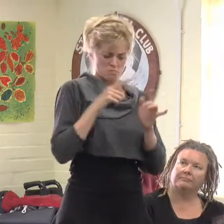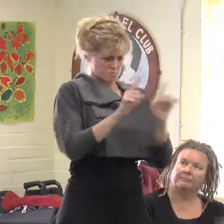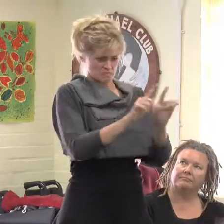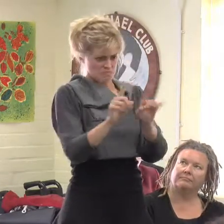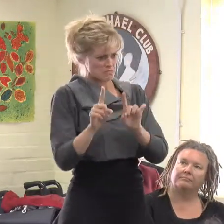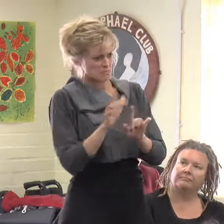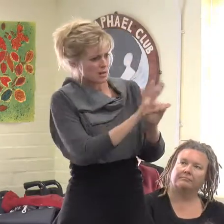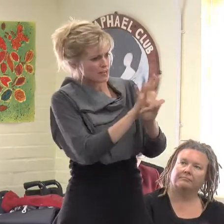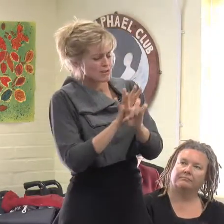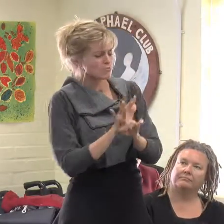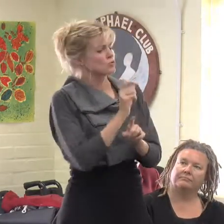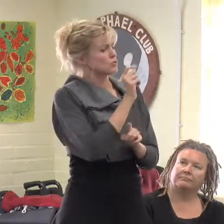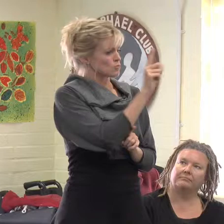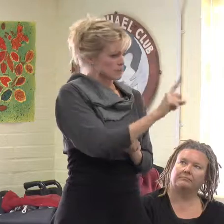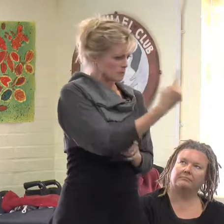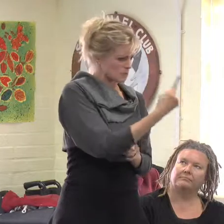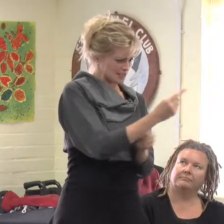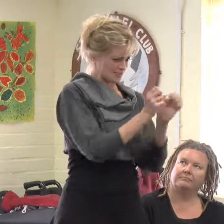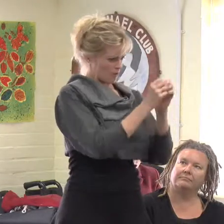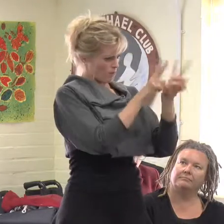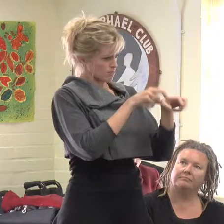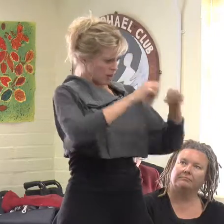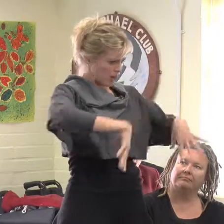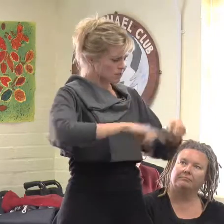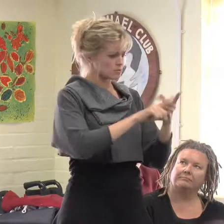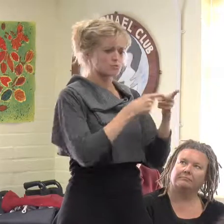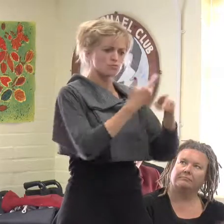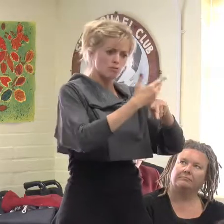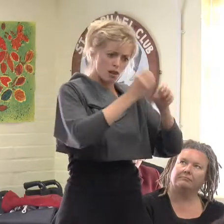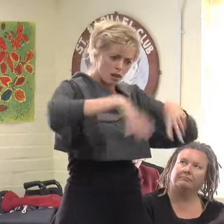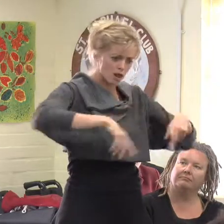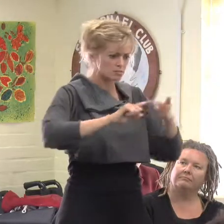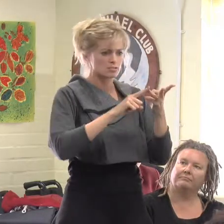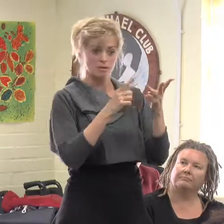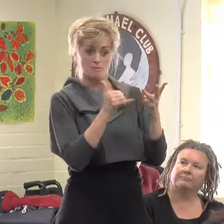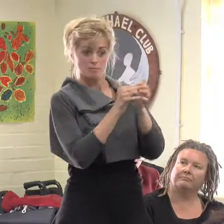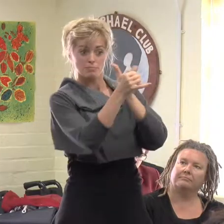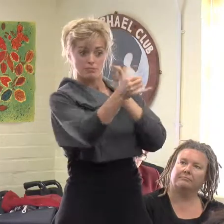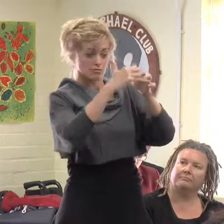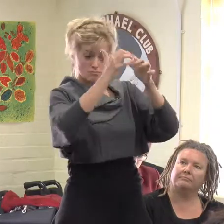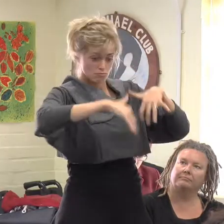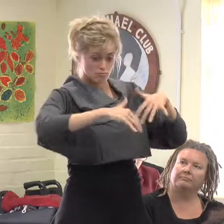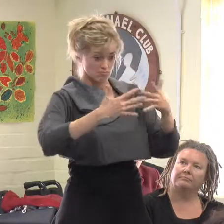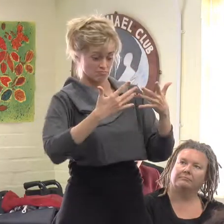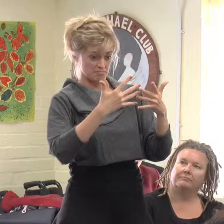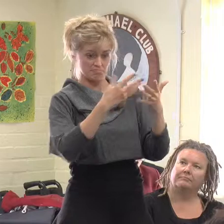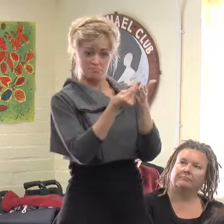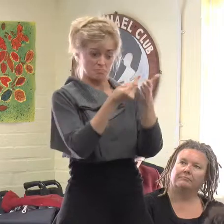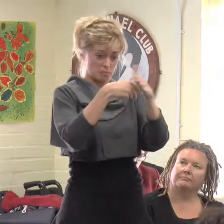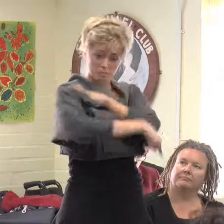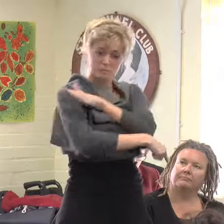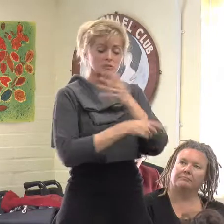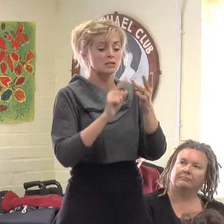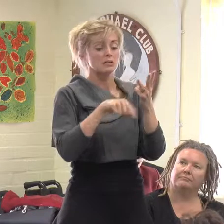those facing loss of their job, loss of their home, collapse of their business, or even facing jail. I'm also an attorney